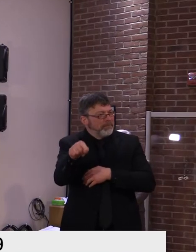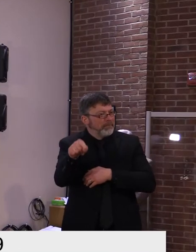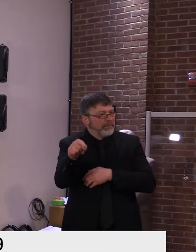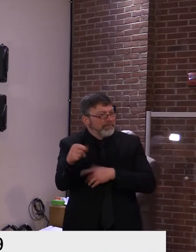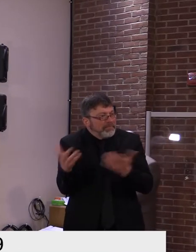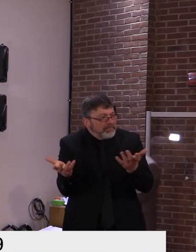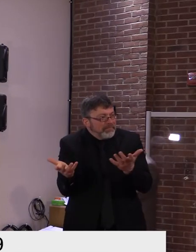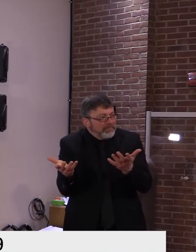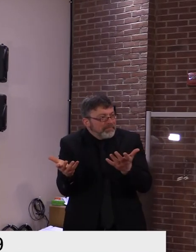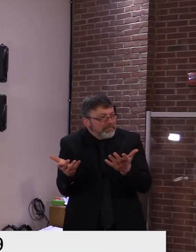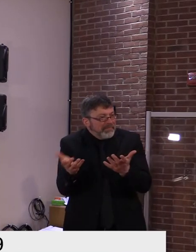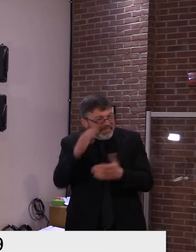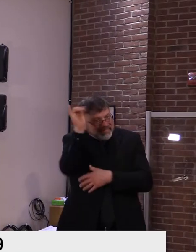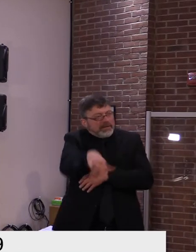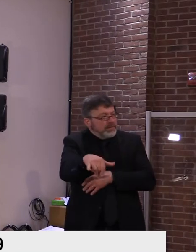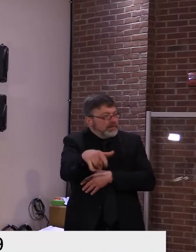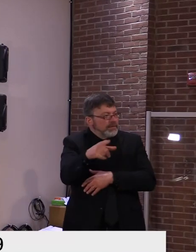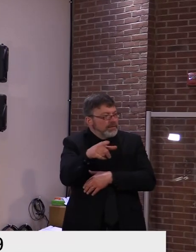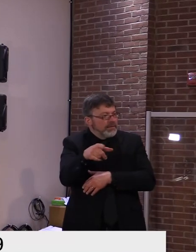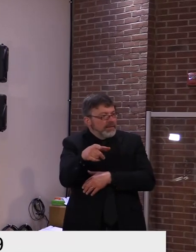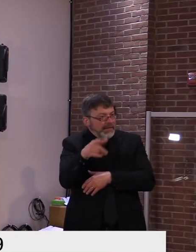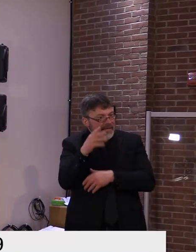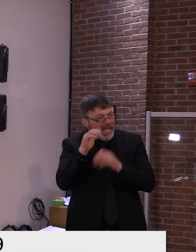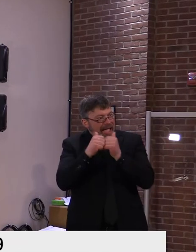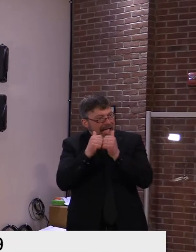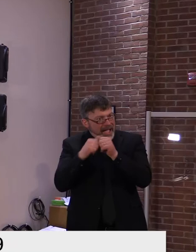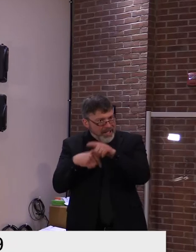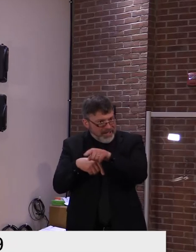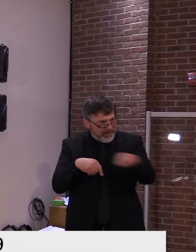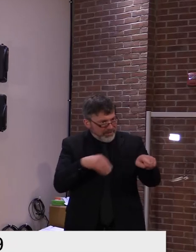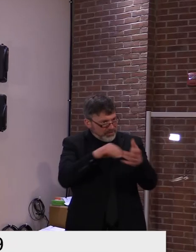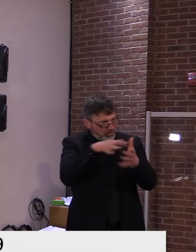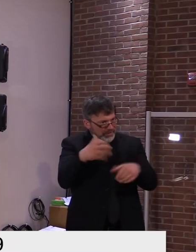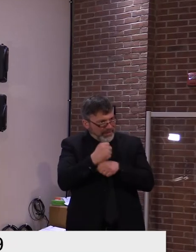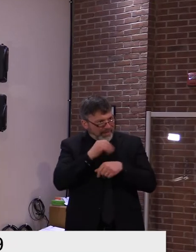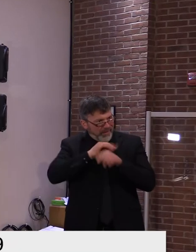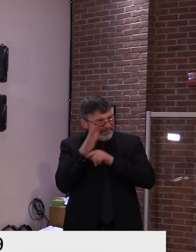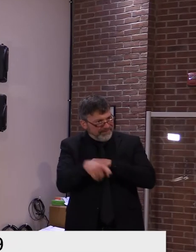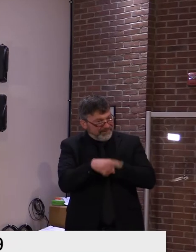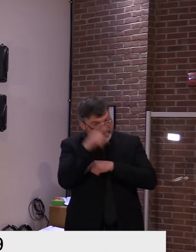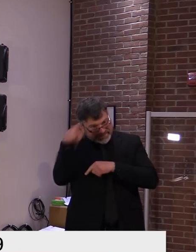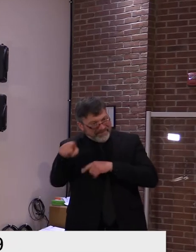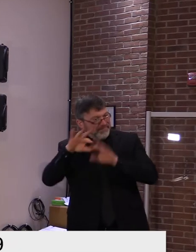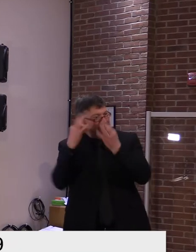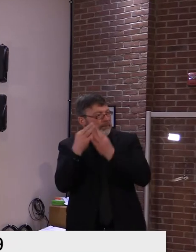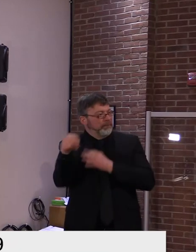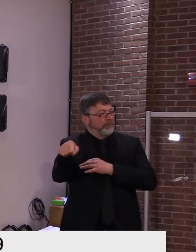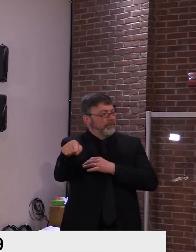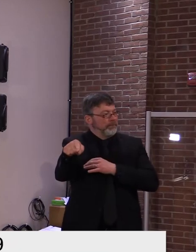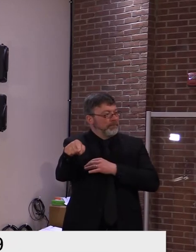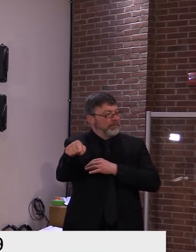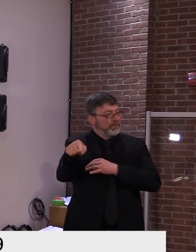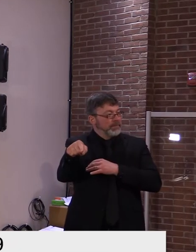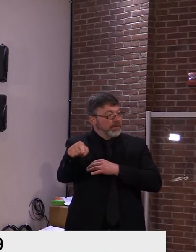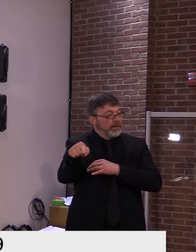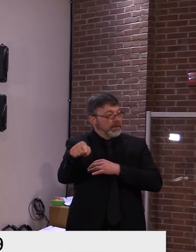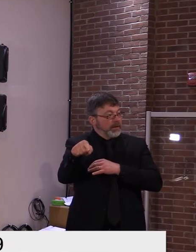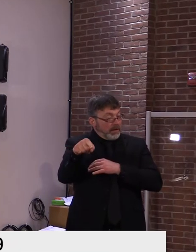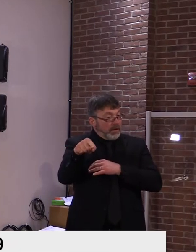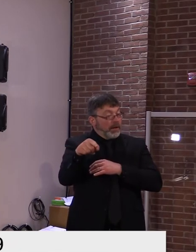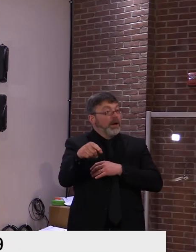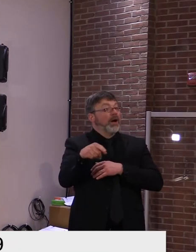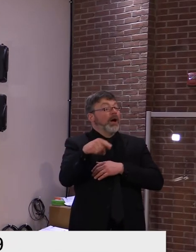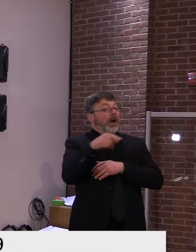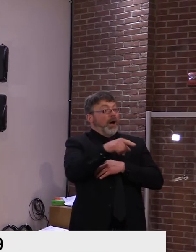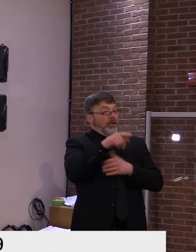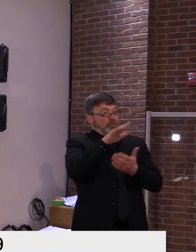going on in the community, as opposed to a classmate. That's been the predominant